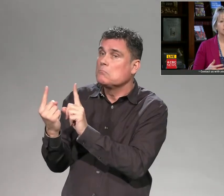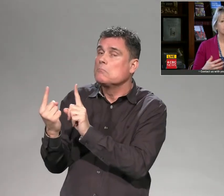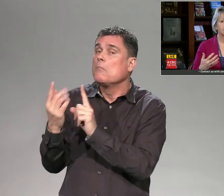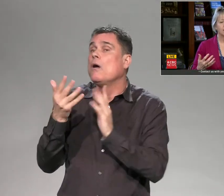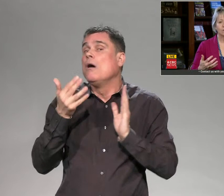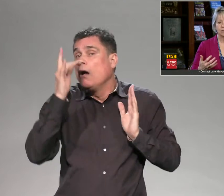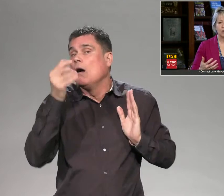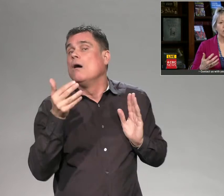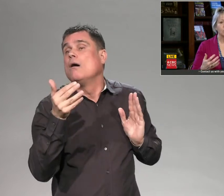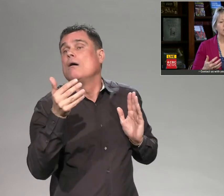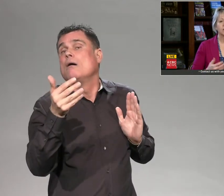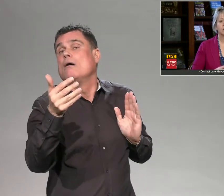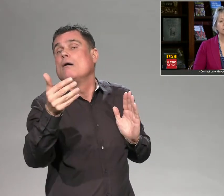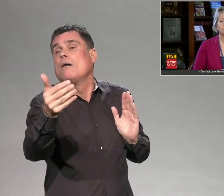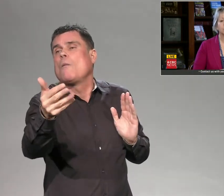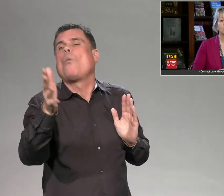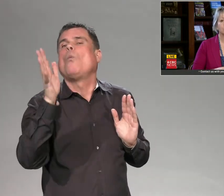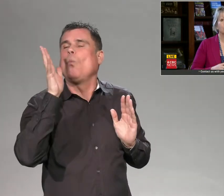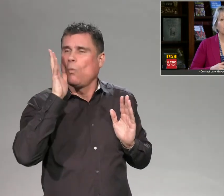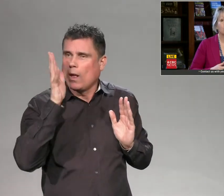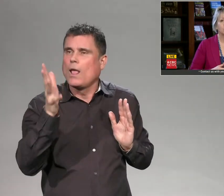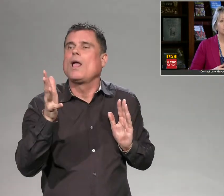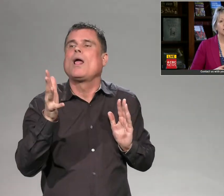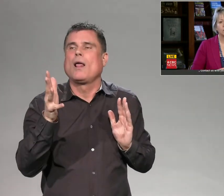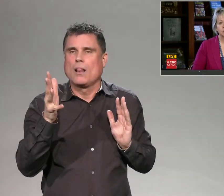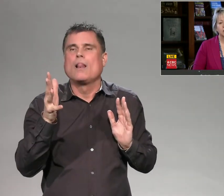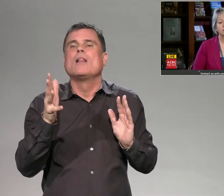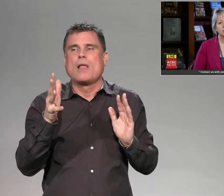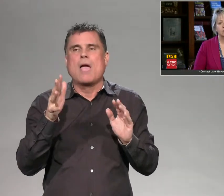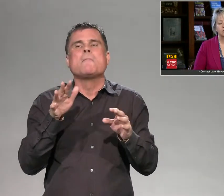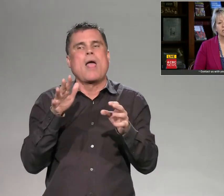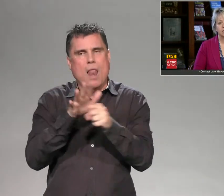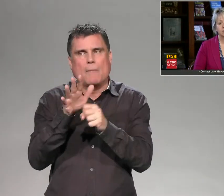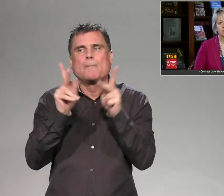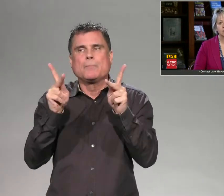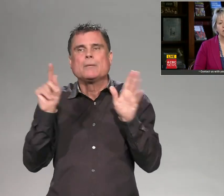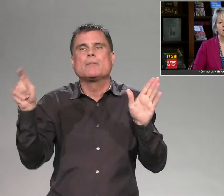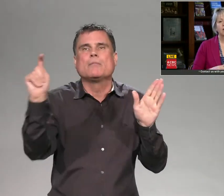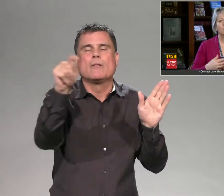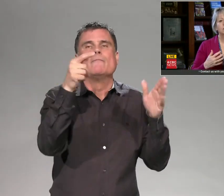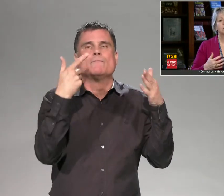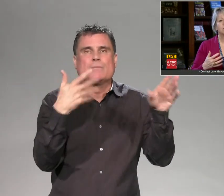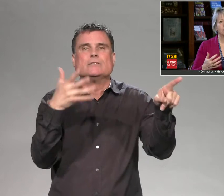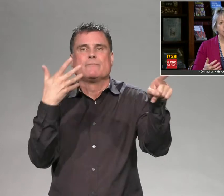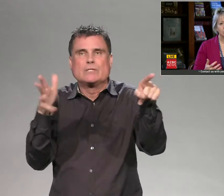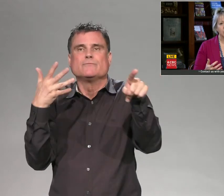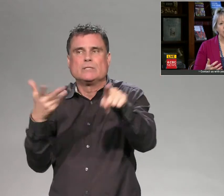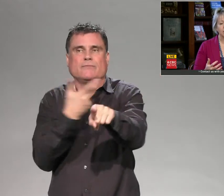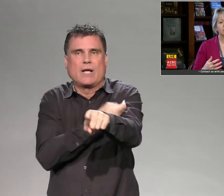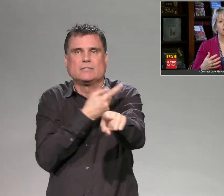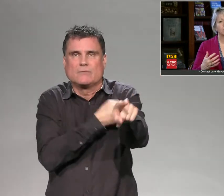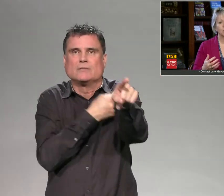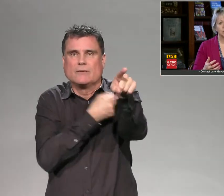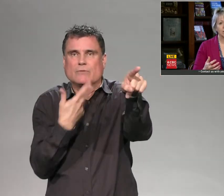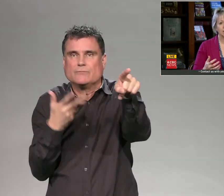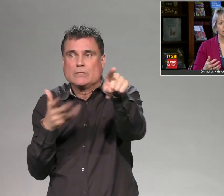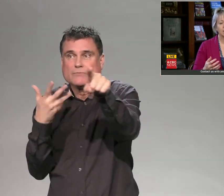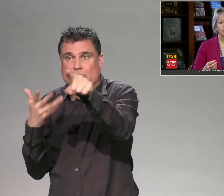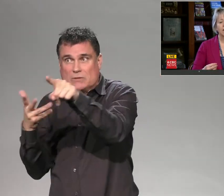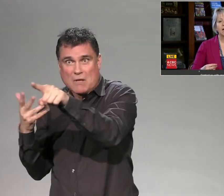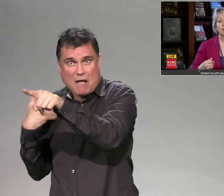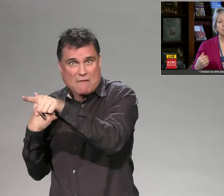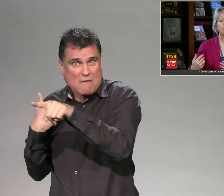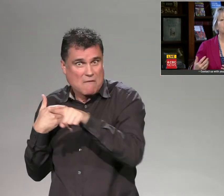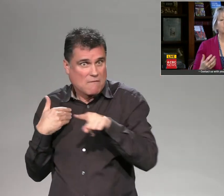at risk. And we're starting with the people who are most at risk, our seniors and elders. And once they're immunized and